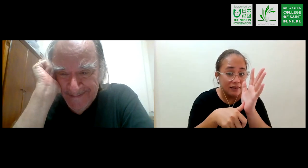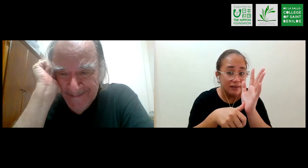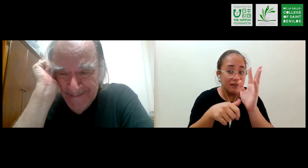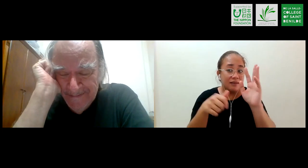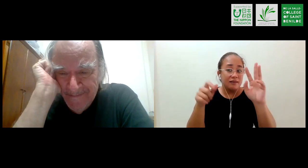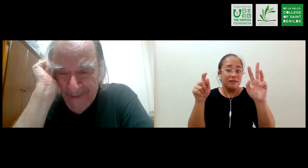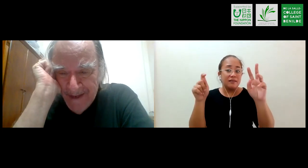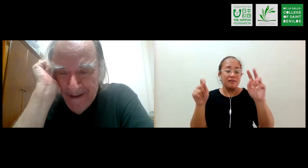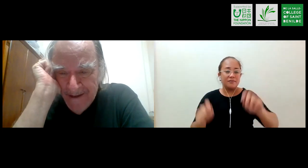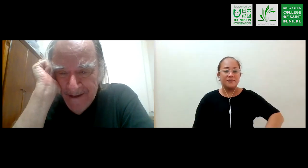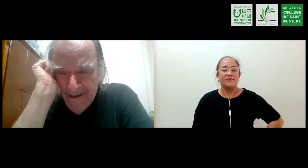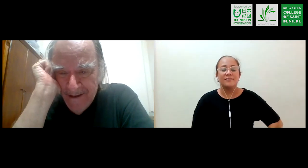Most people are saying Tuesday.